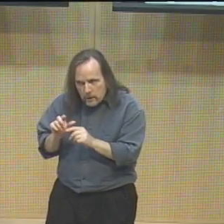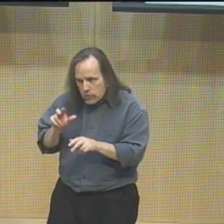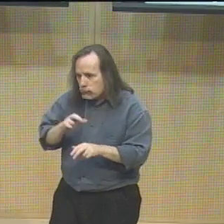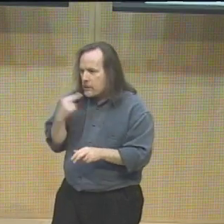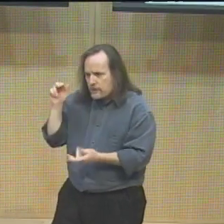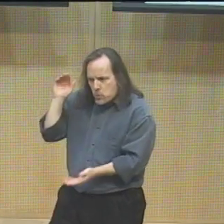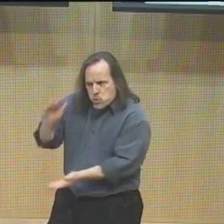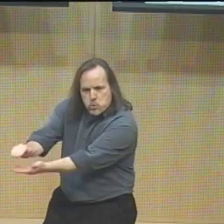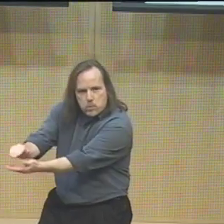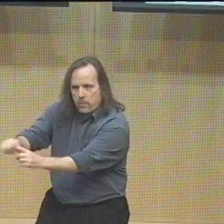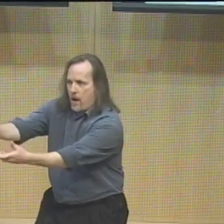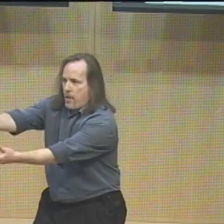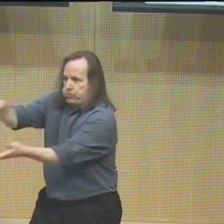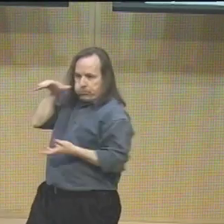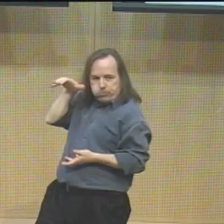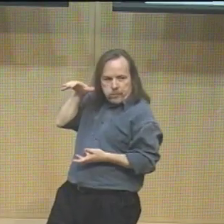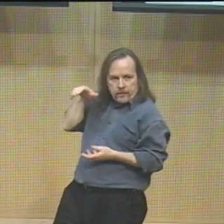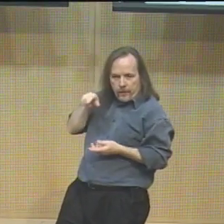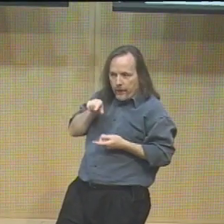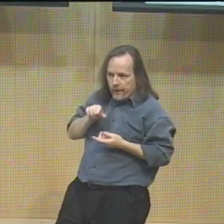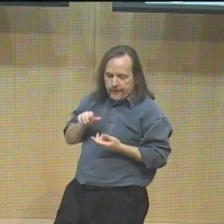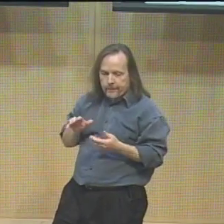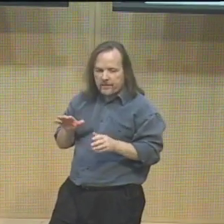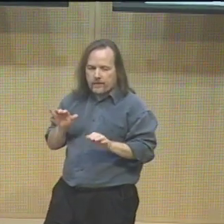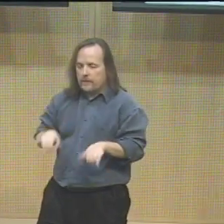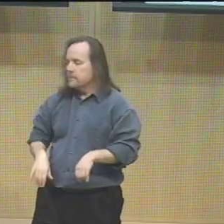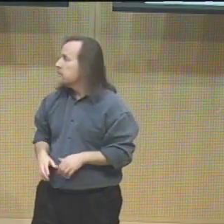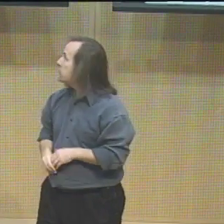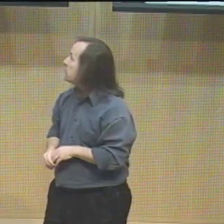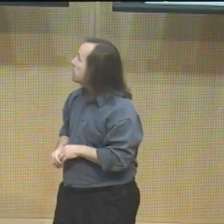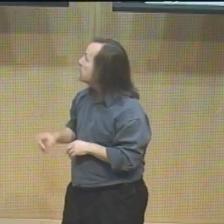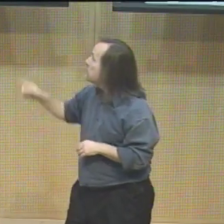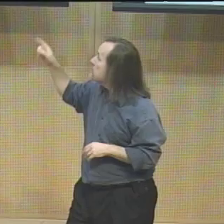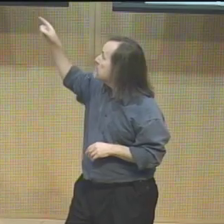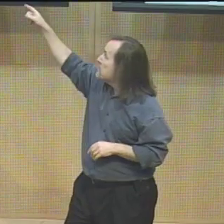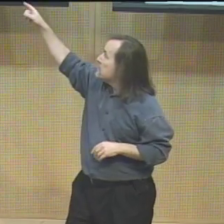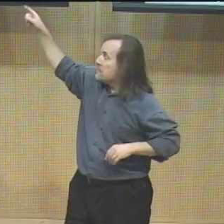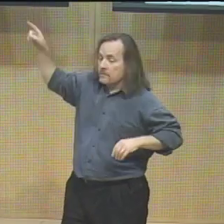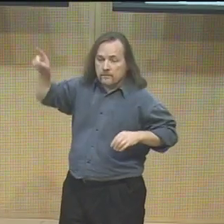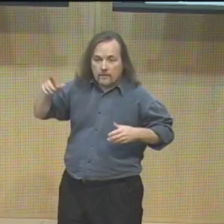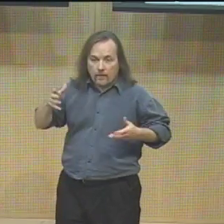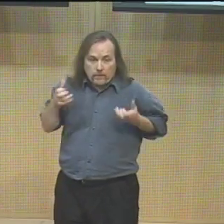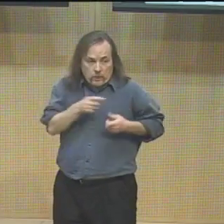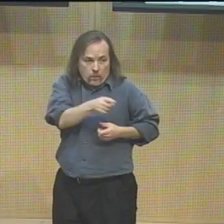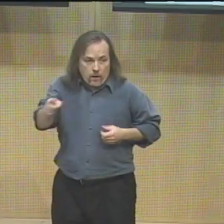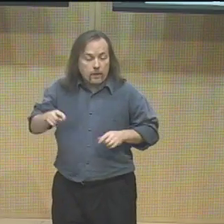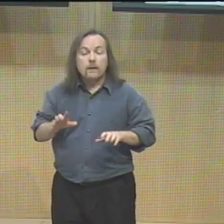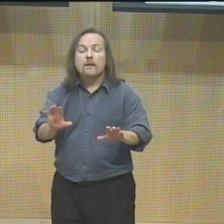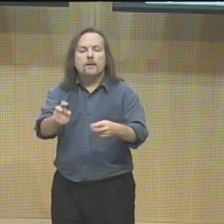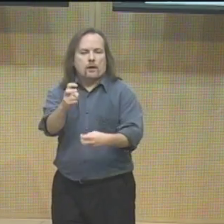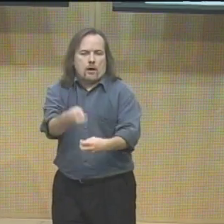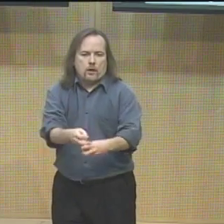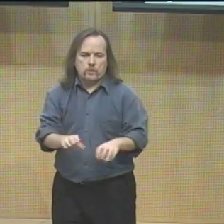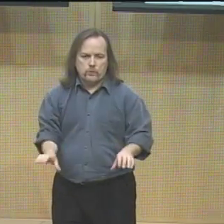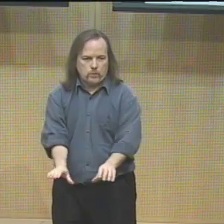brokers look for every day. And that's what investors look for every day. They're looking for the low-risk, high-reward. Now, that's the